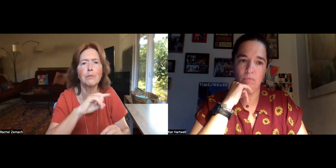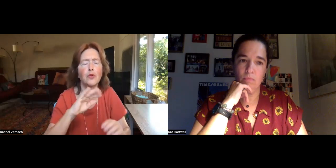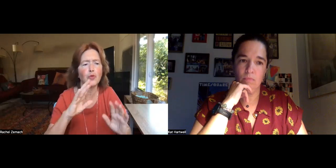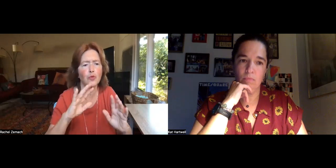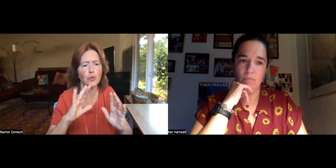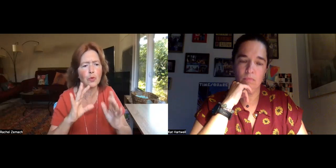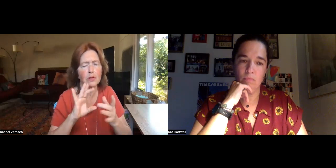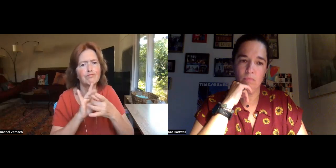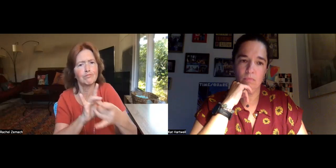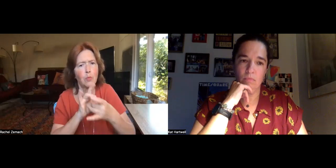To